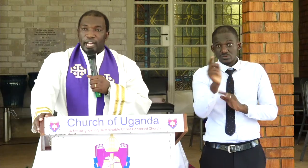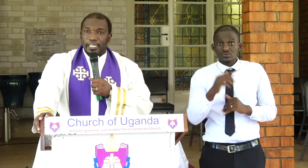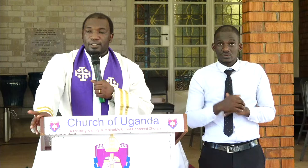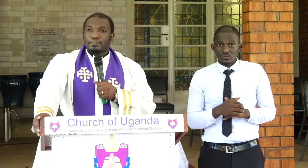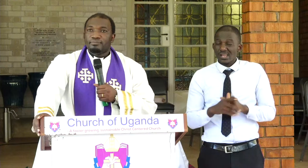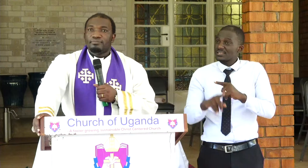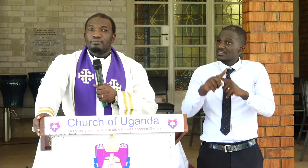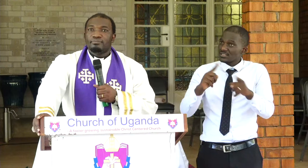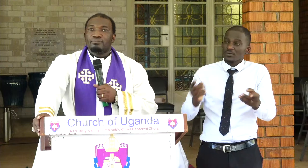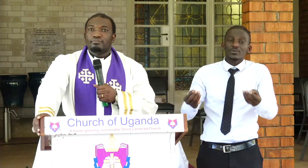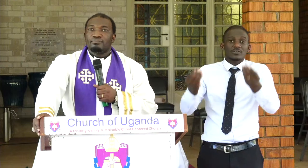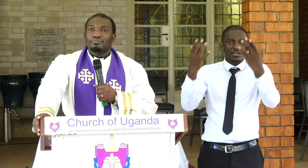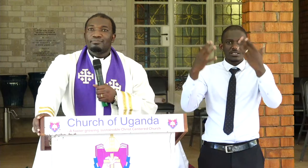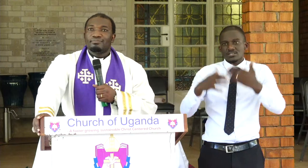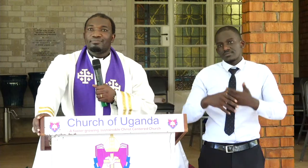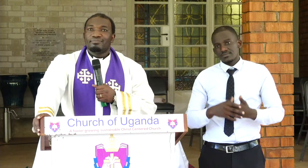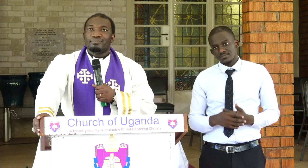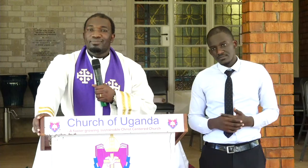sacrifice.